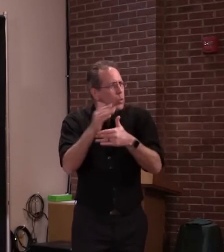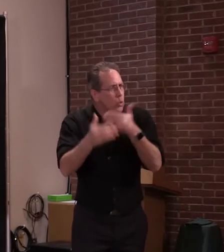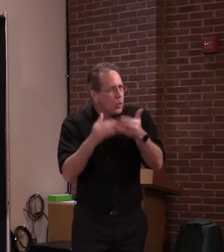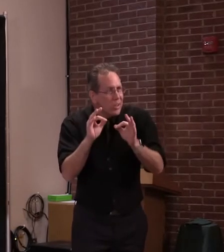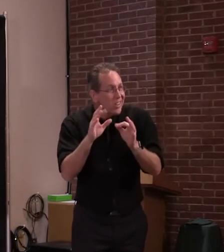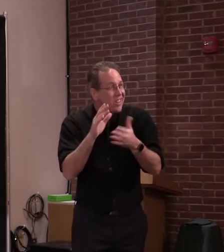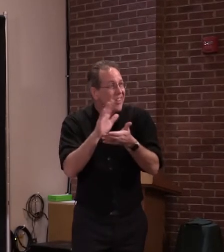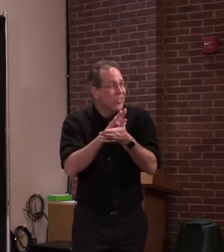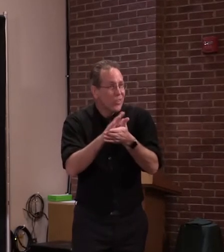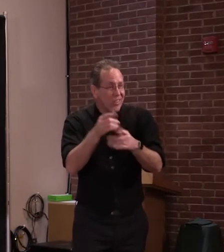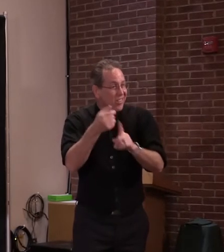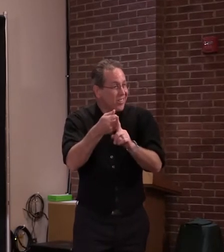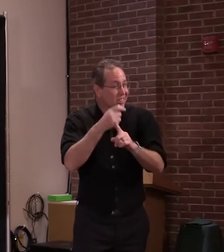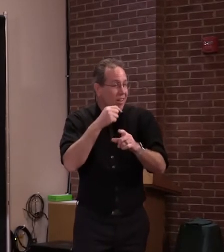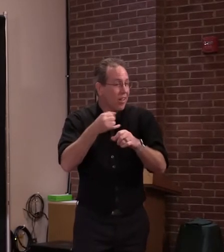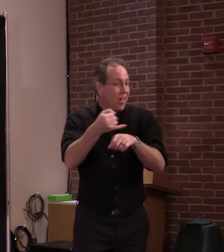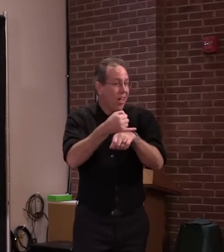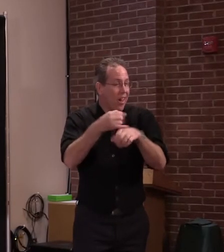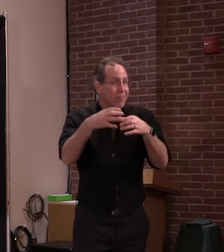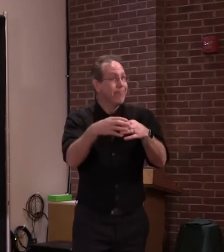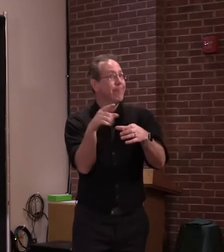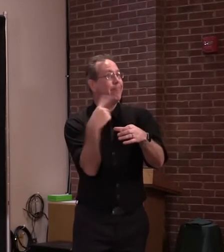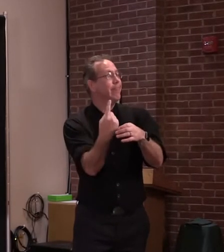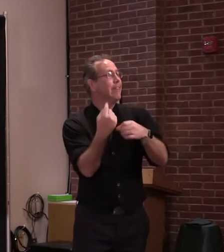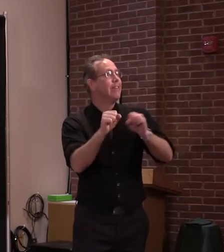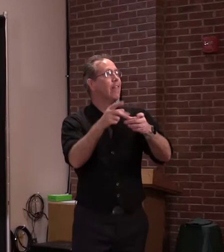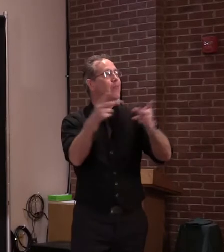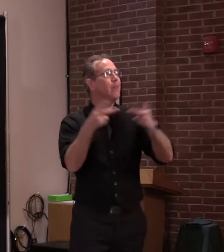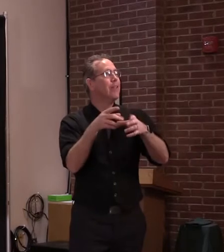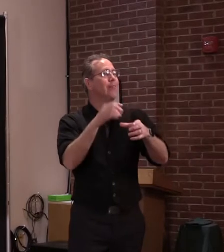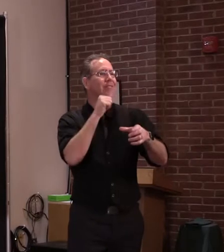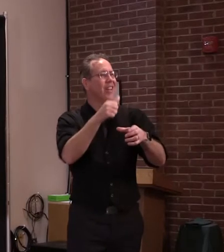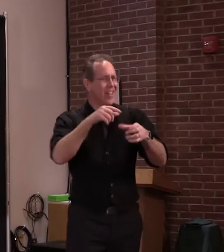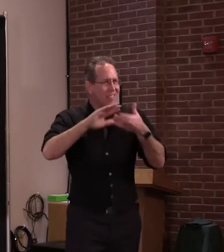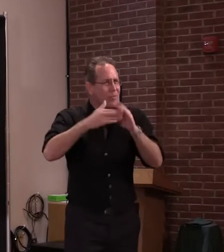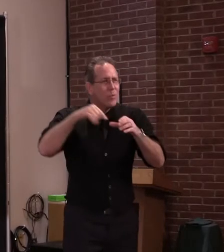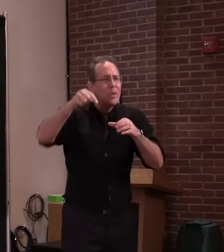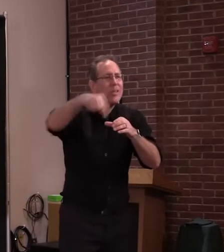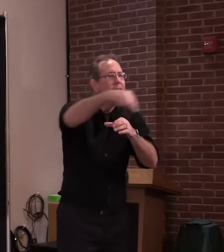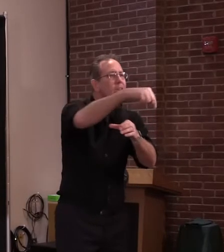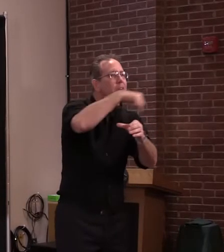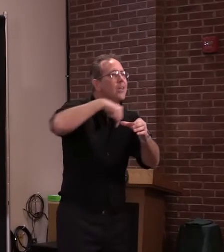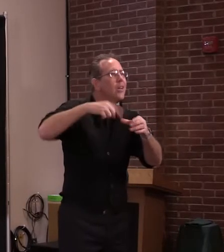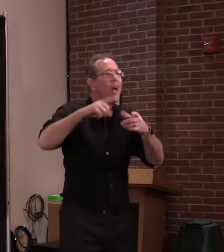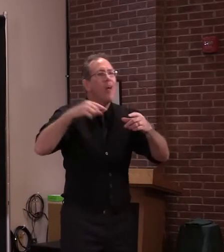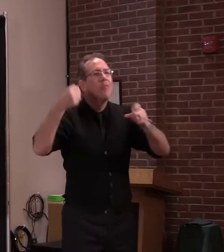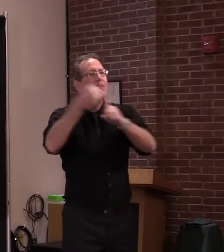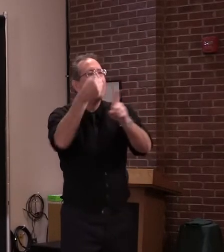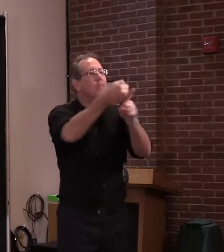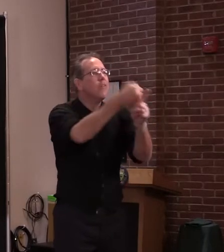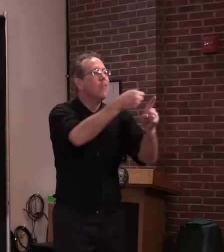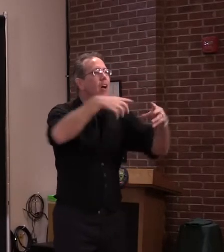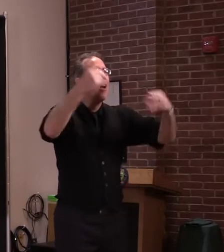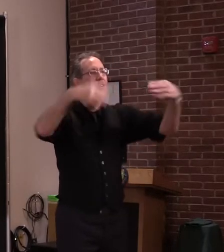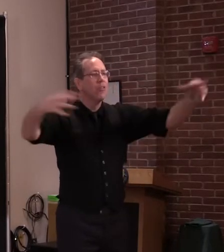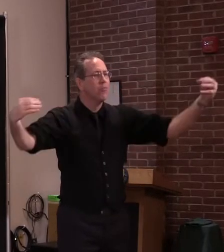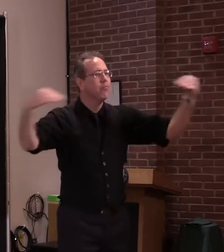again, encouraging folks to be honest and transparent about symptoms, whatever they are. You know, I have symptoms today.